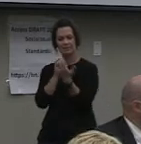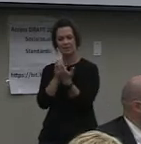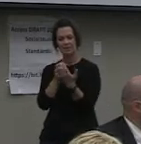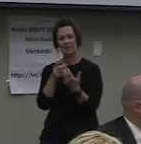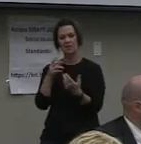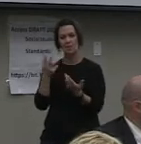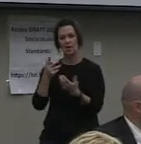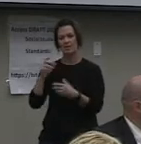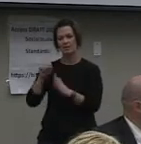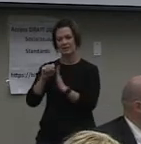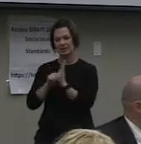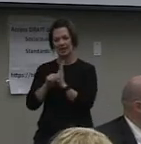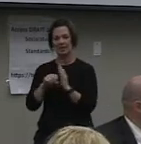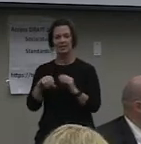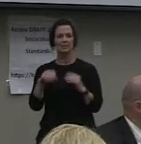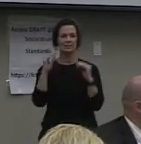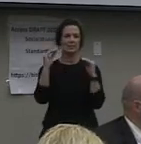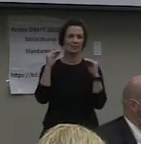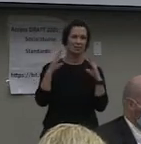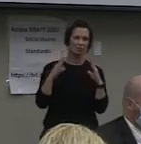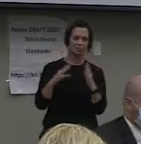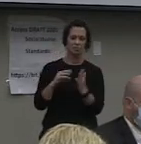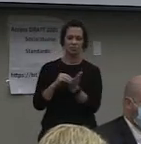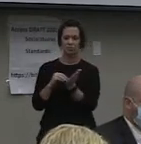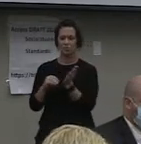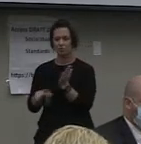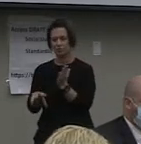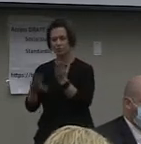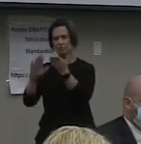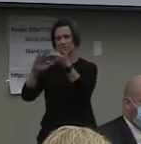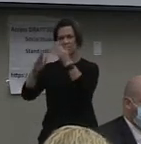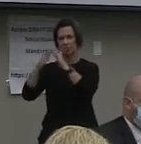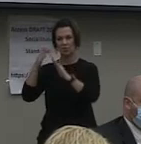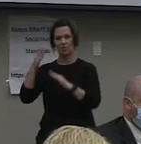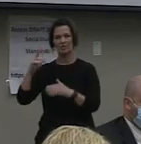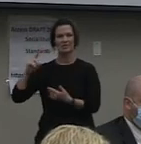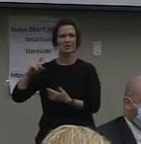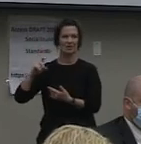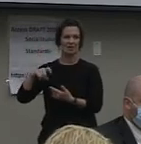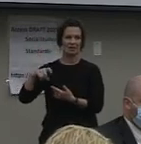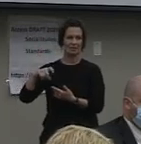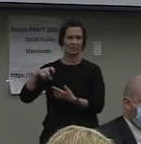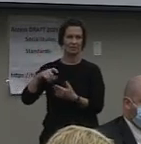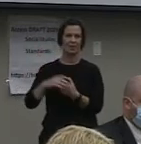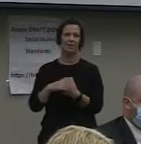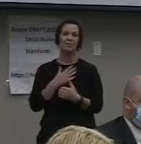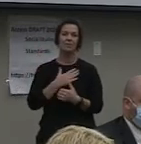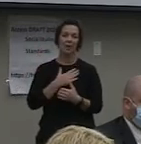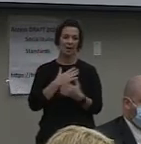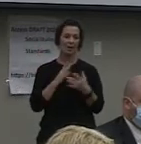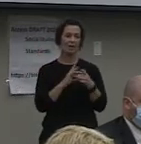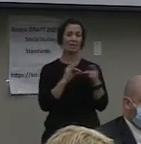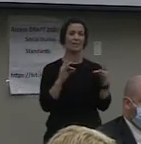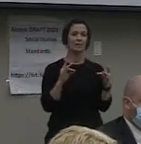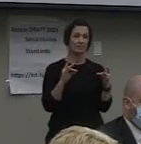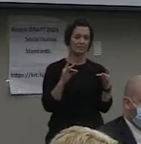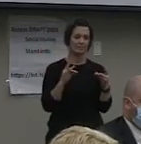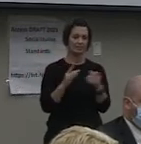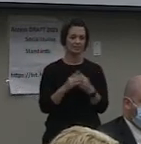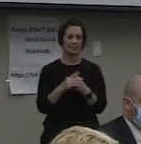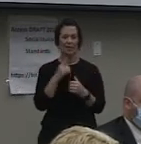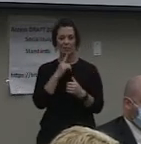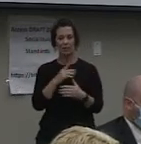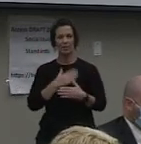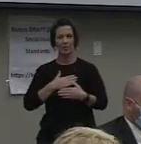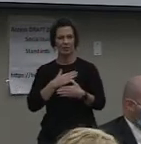and the educators, the learning community, and the students. So my main comment is that we